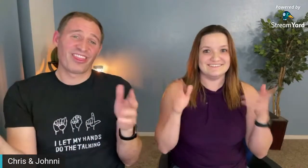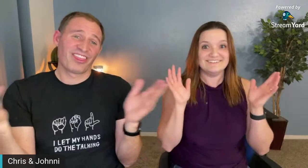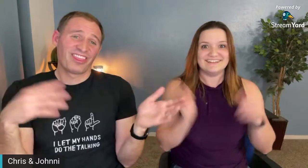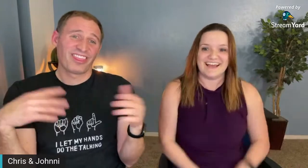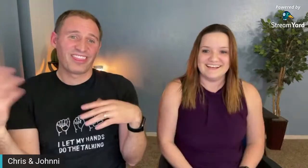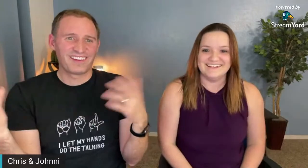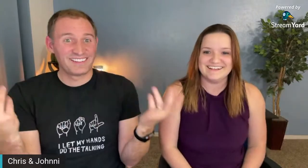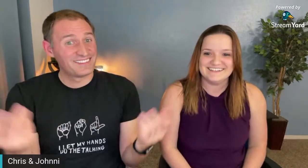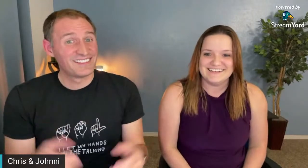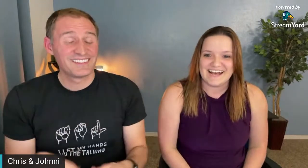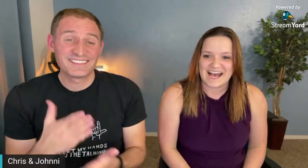like, yeah.